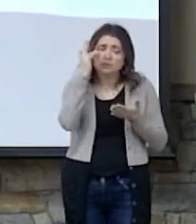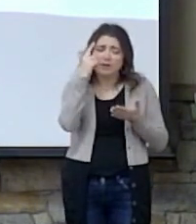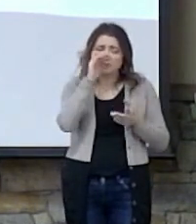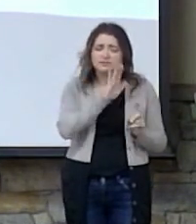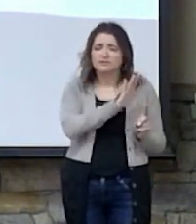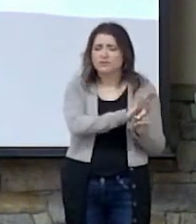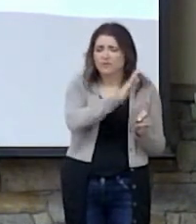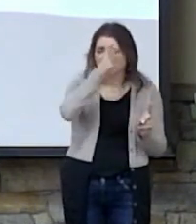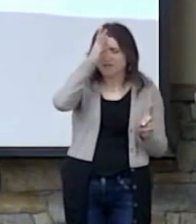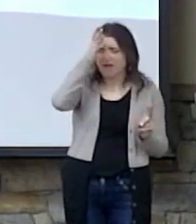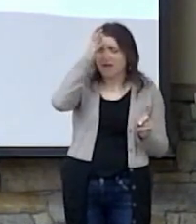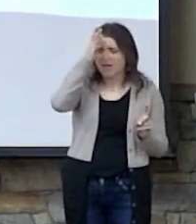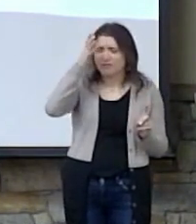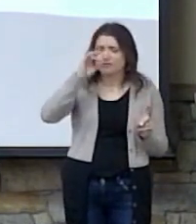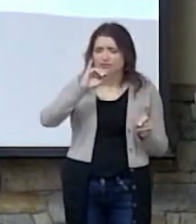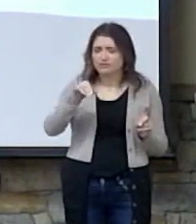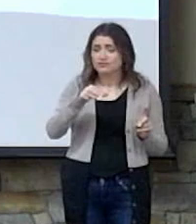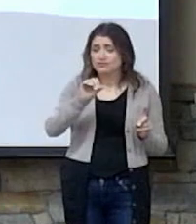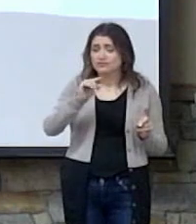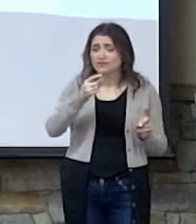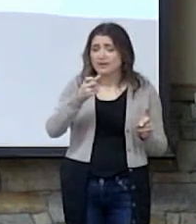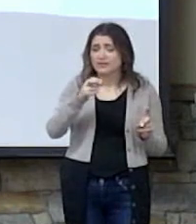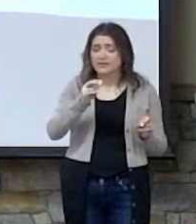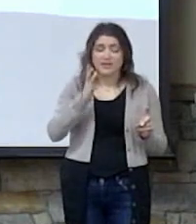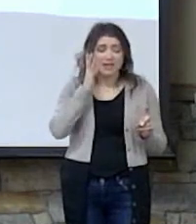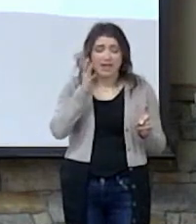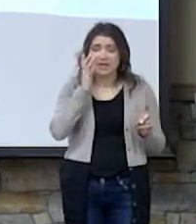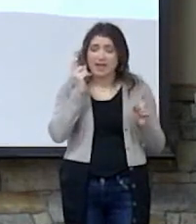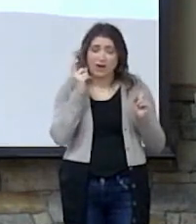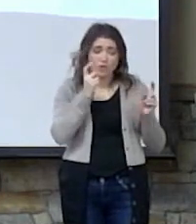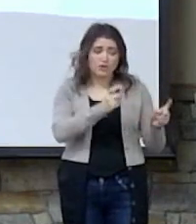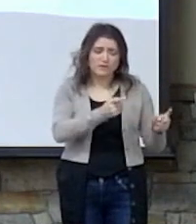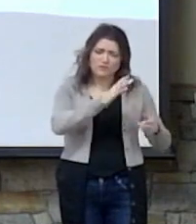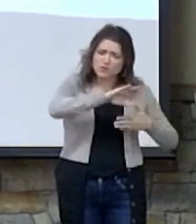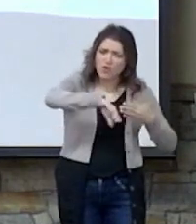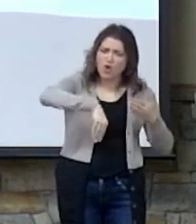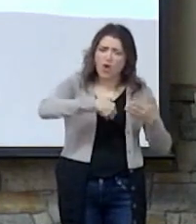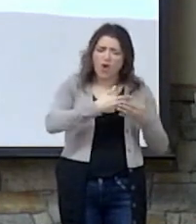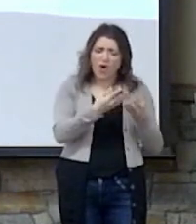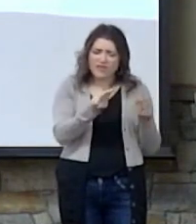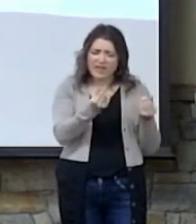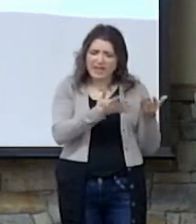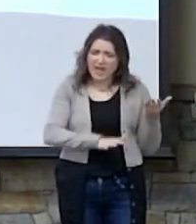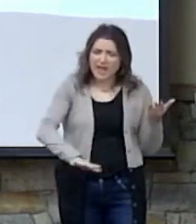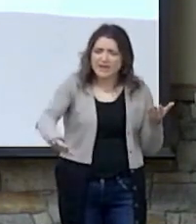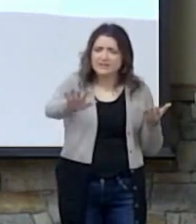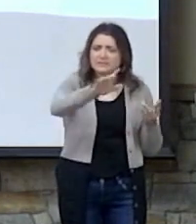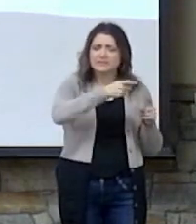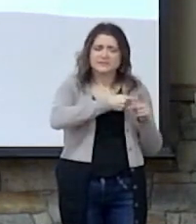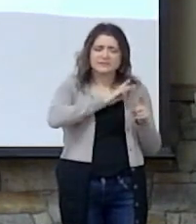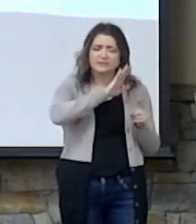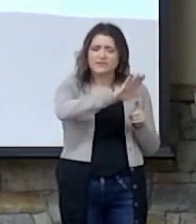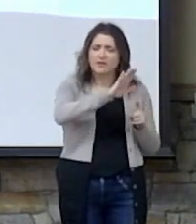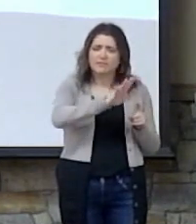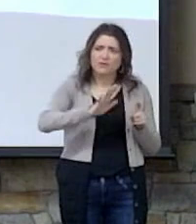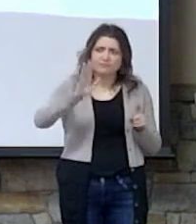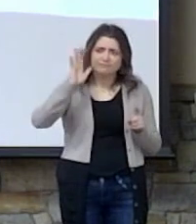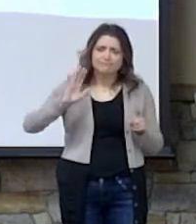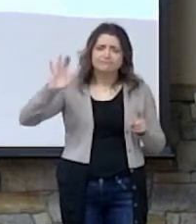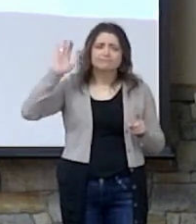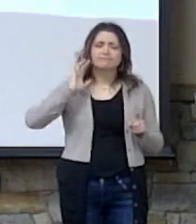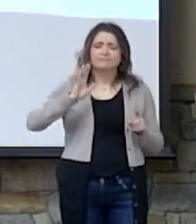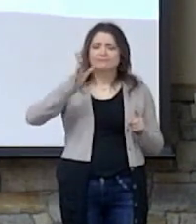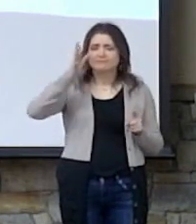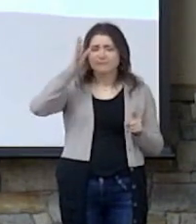Jonathan. And I will restore to you all the land of Saul your father, and you shall eat at my table